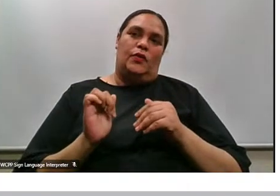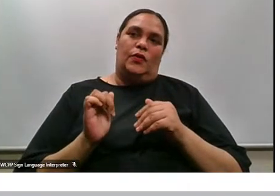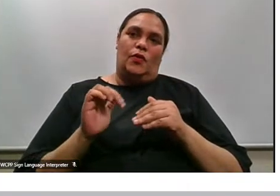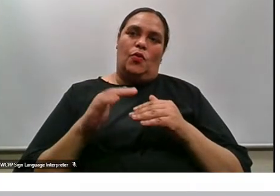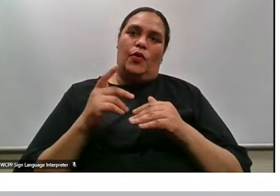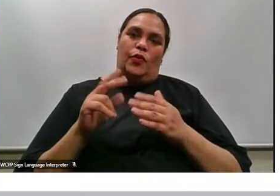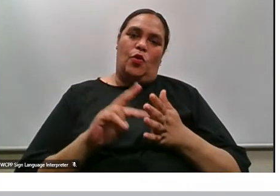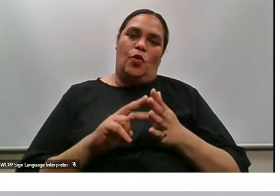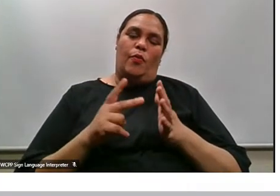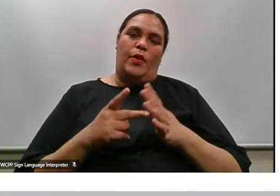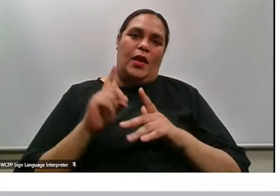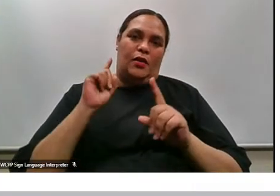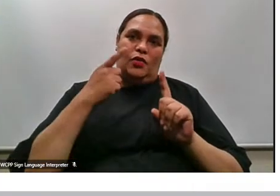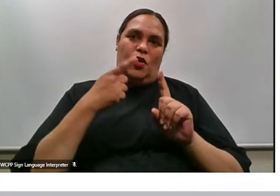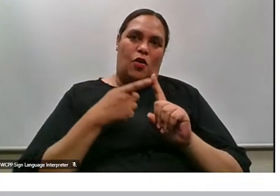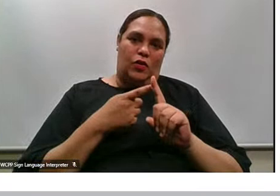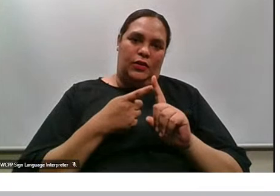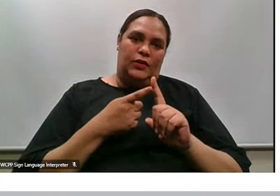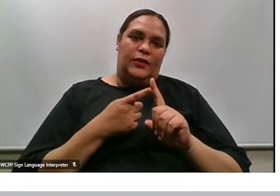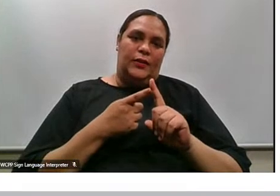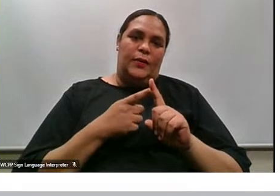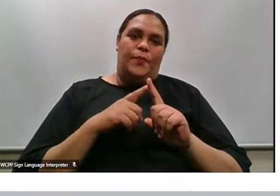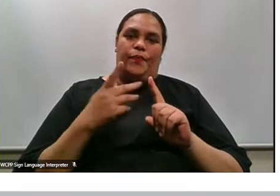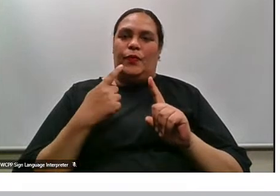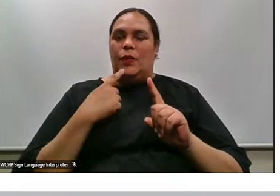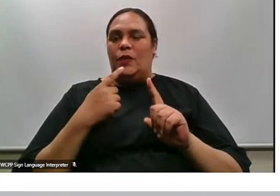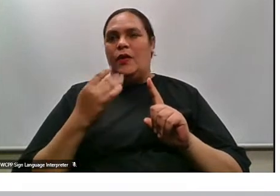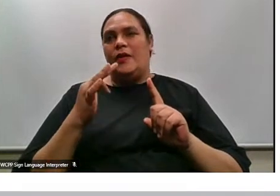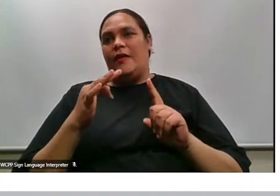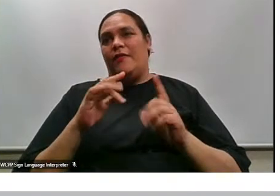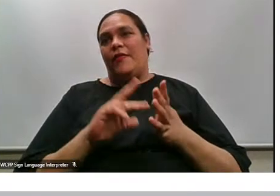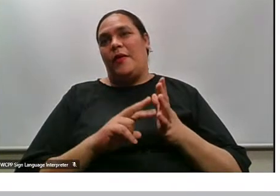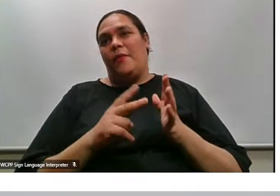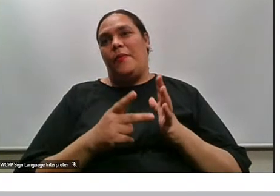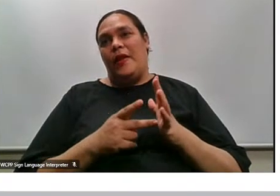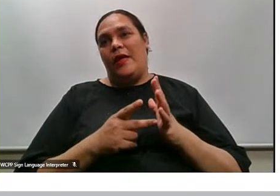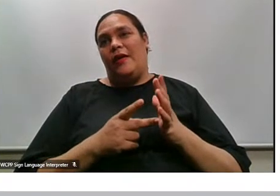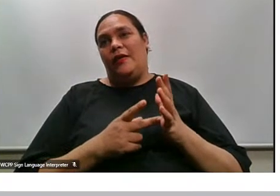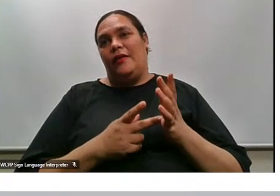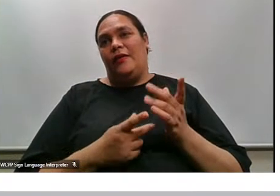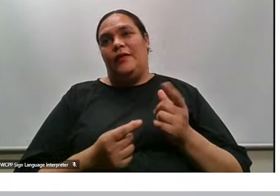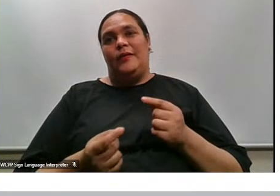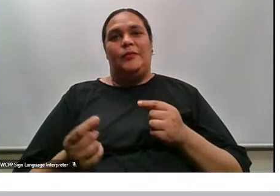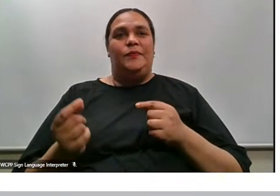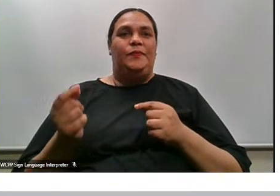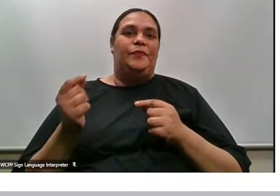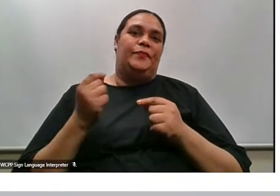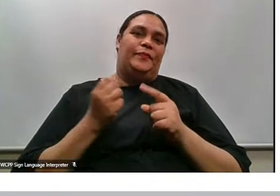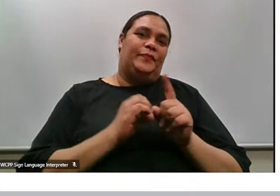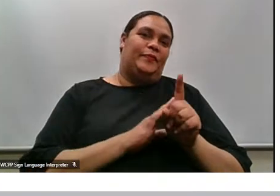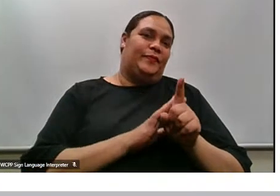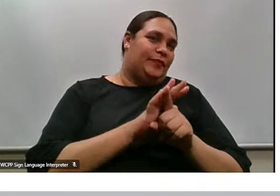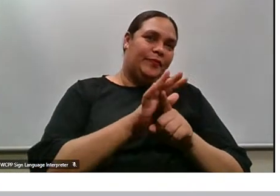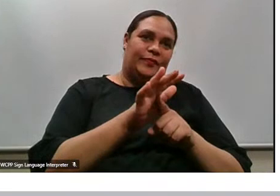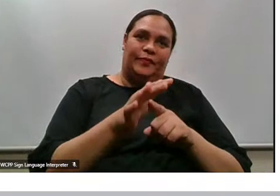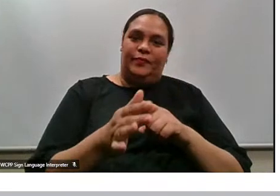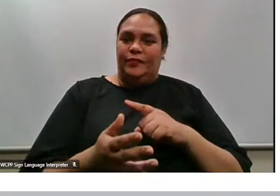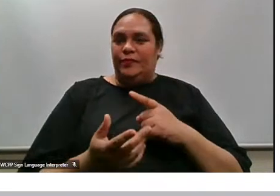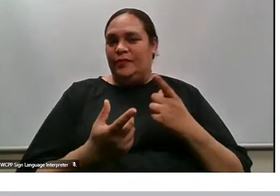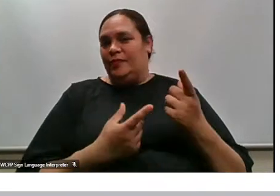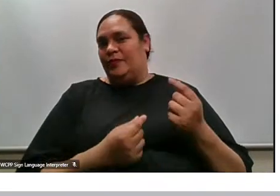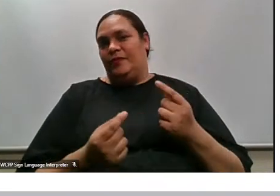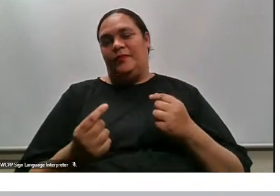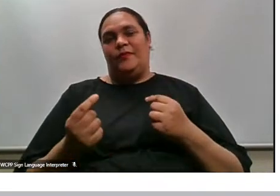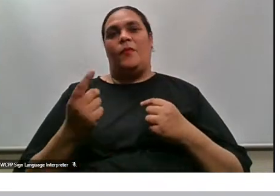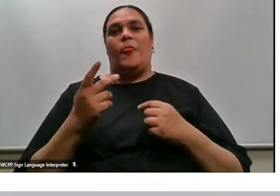with the planned targets, to determine whether the planned targets is going to be influenced